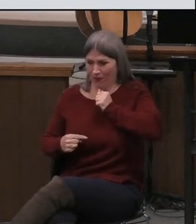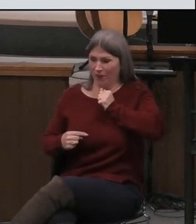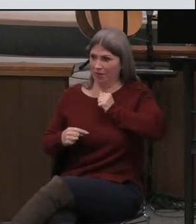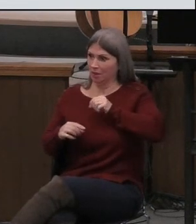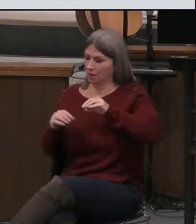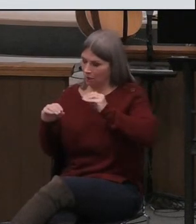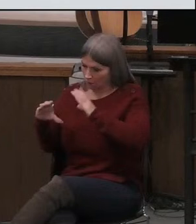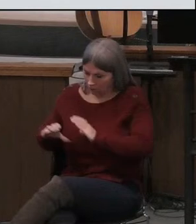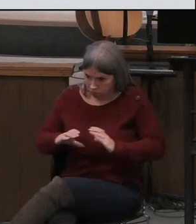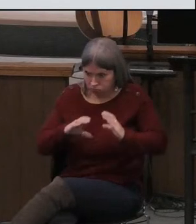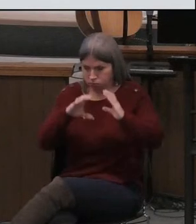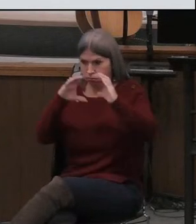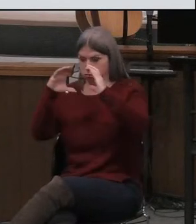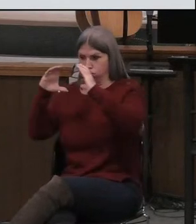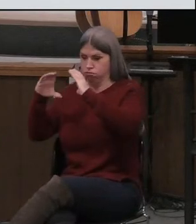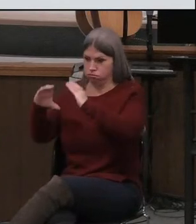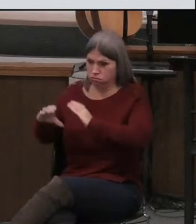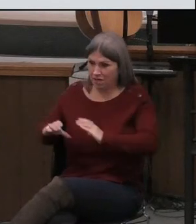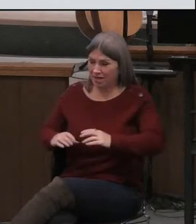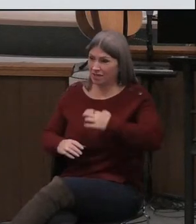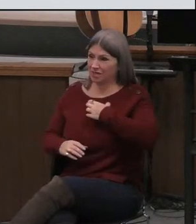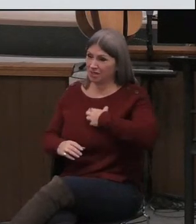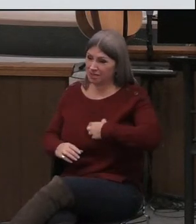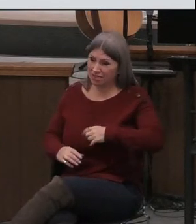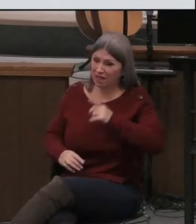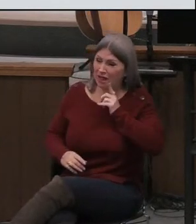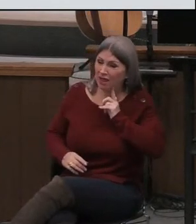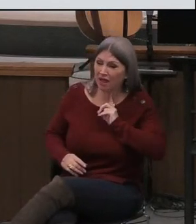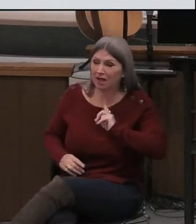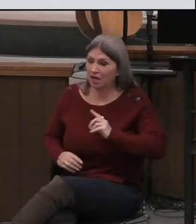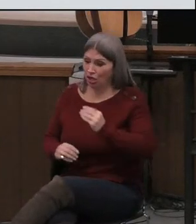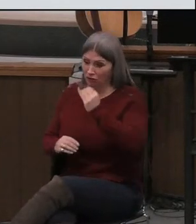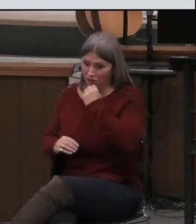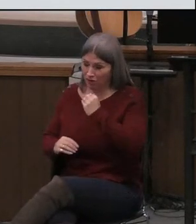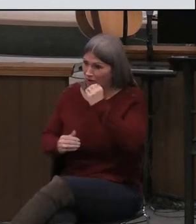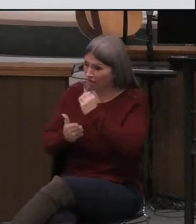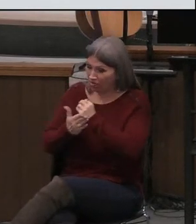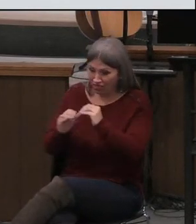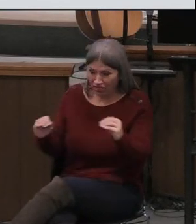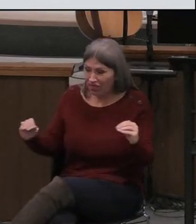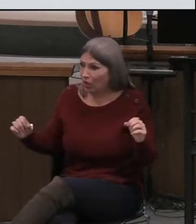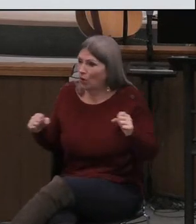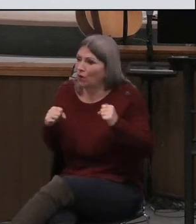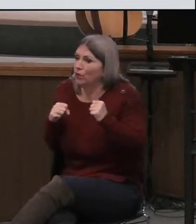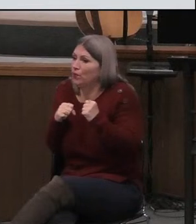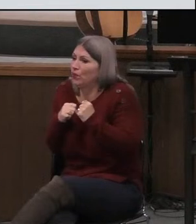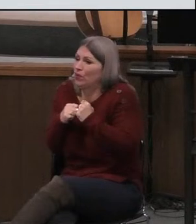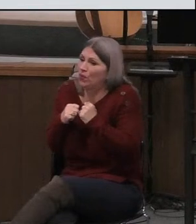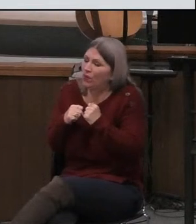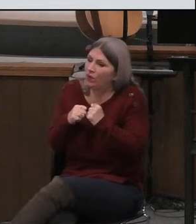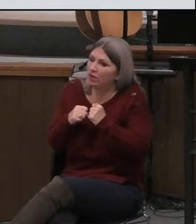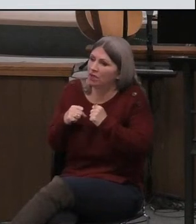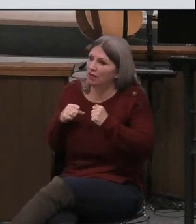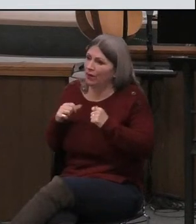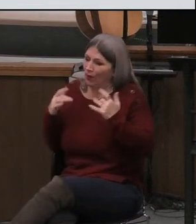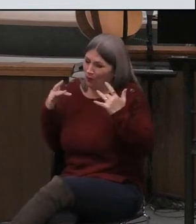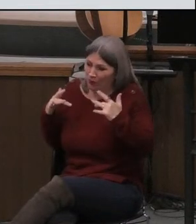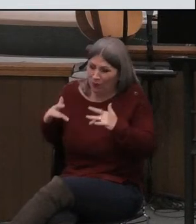night, in hunger and thirst, often without food, in cold and